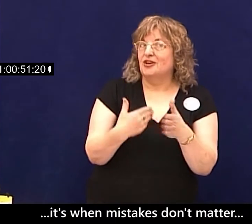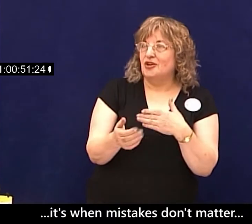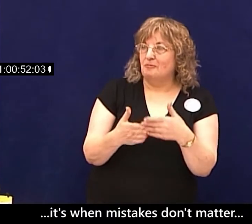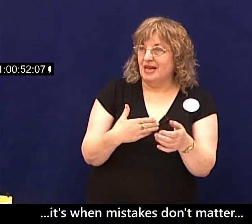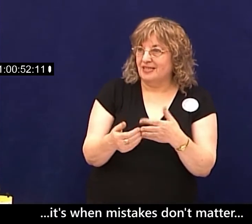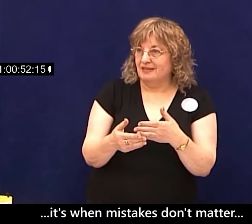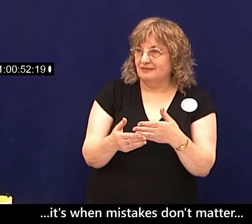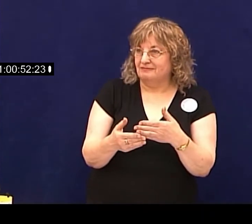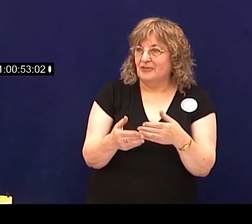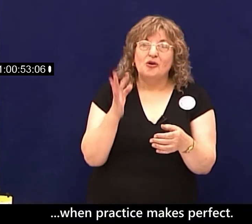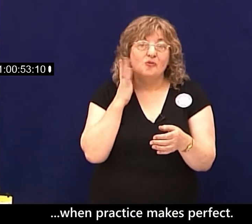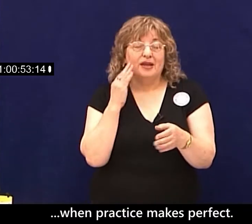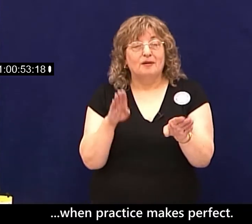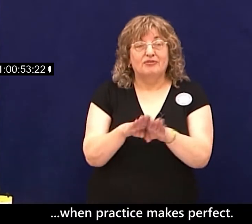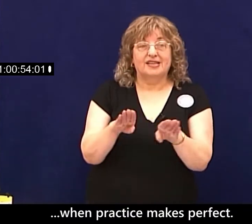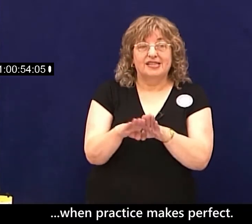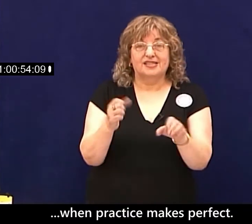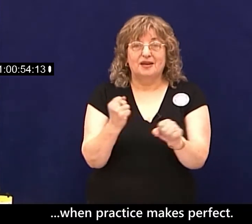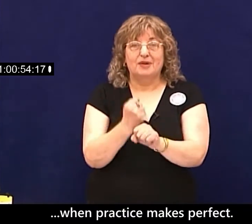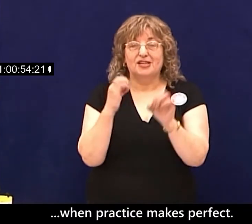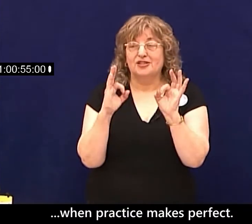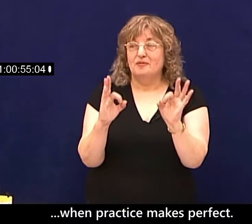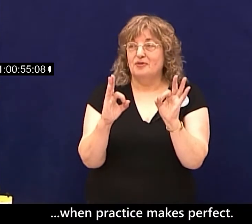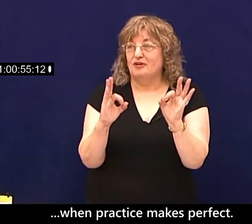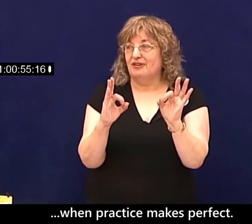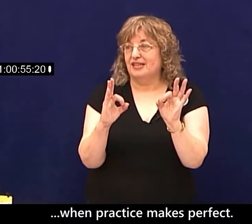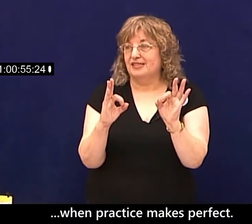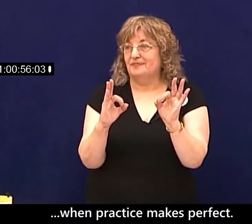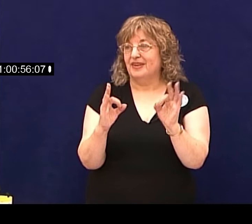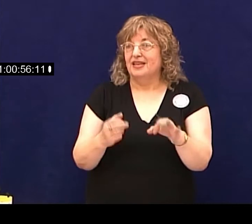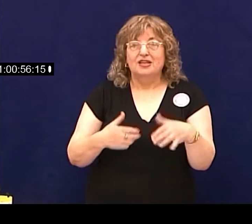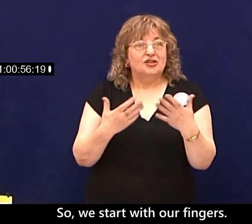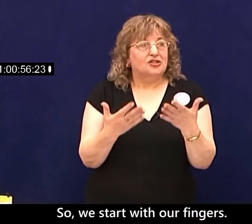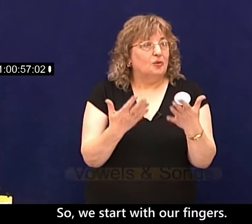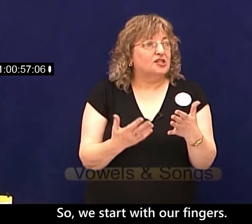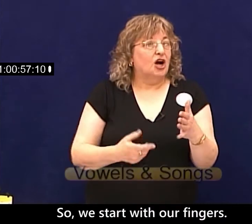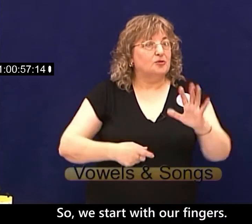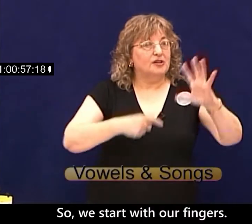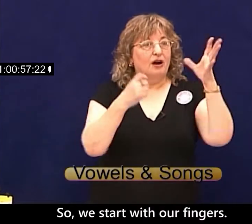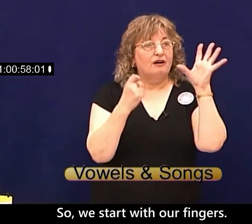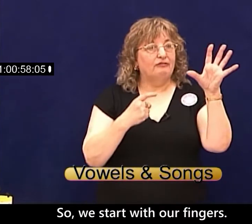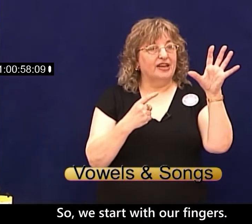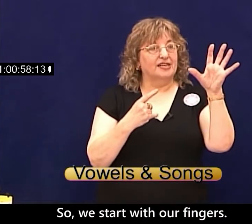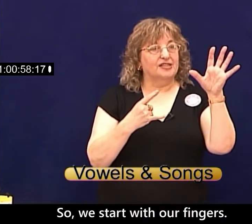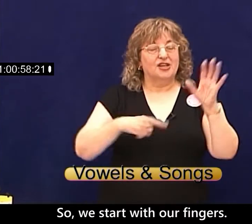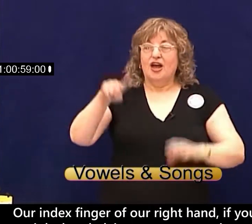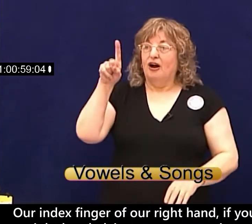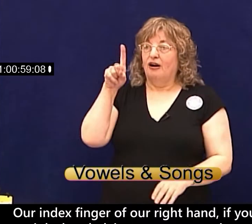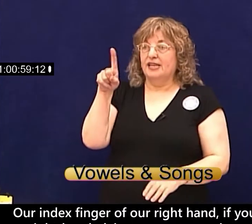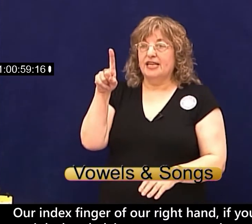don't matter, when practice makes perfect. So we start with our fingers. Our index